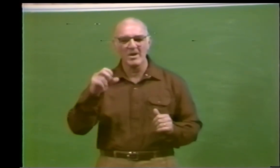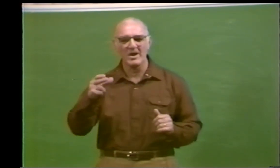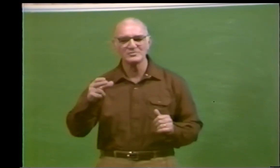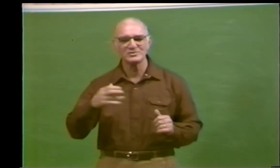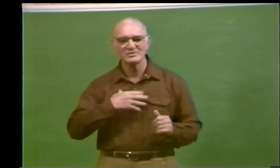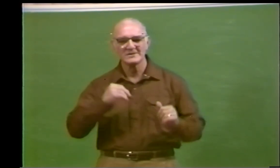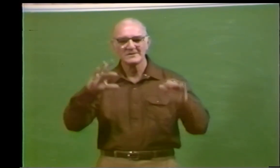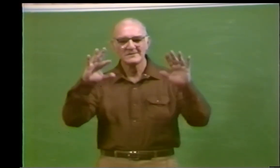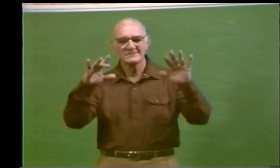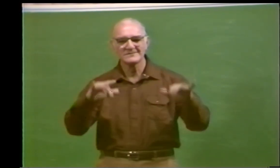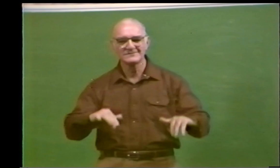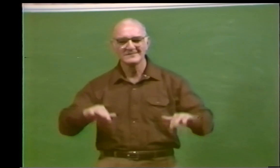March